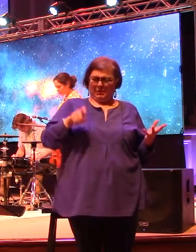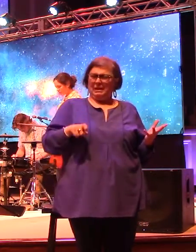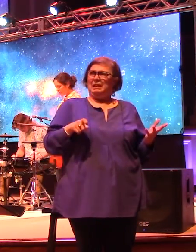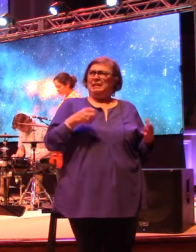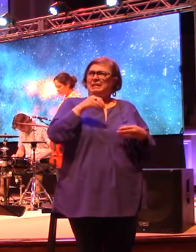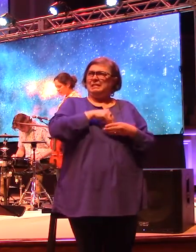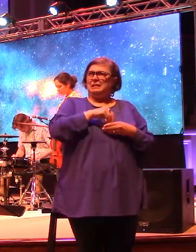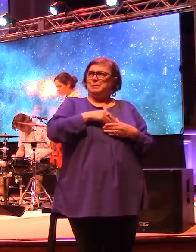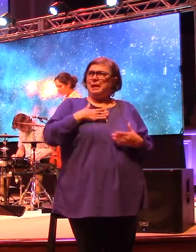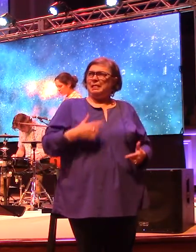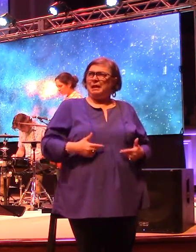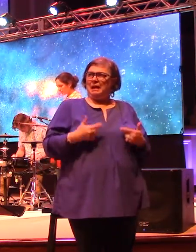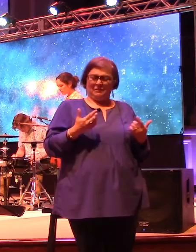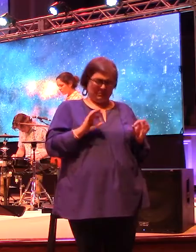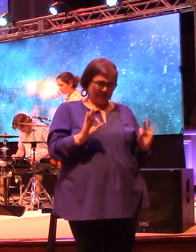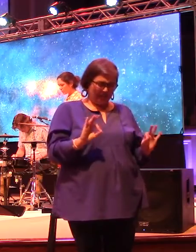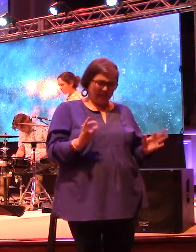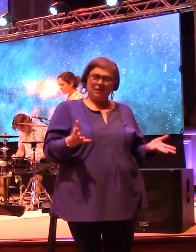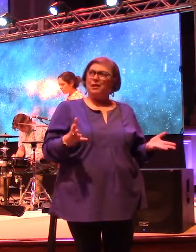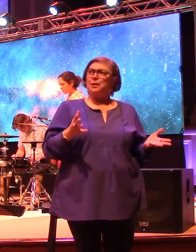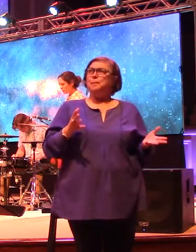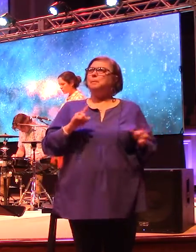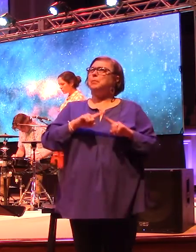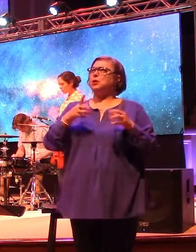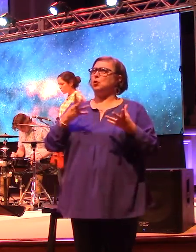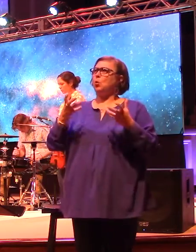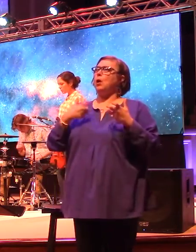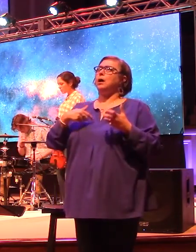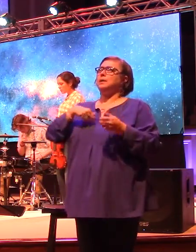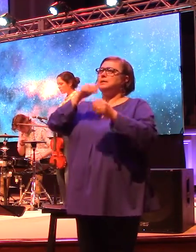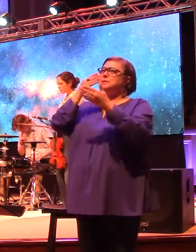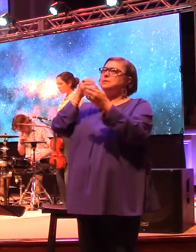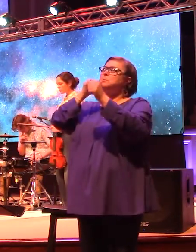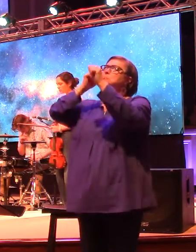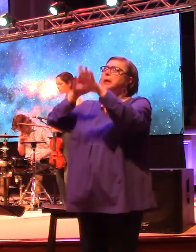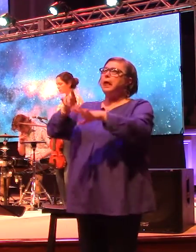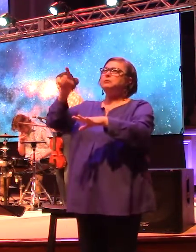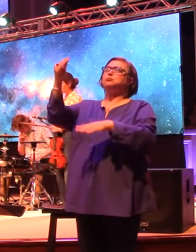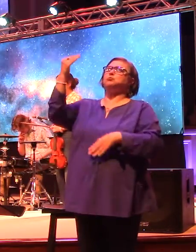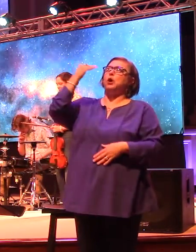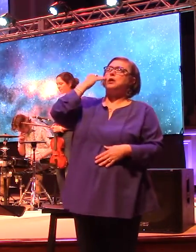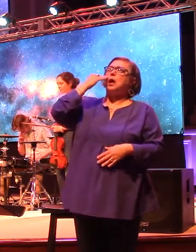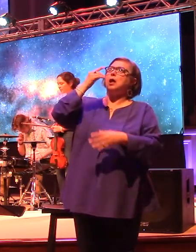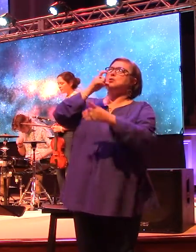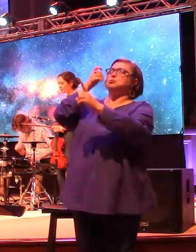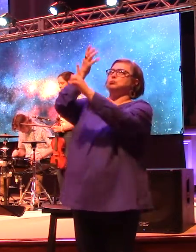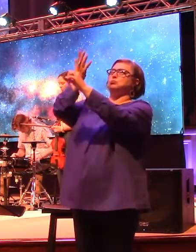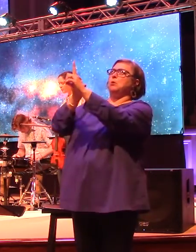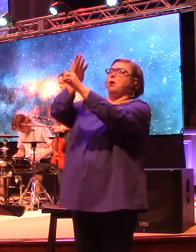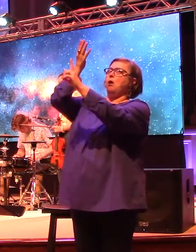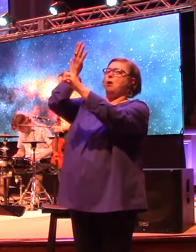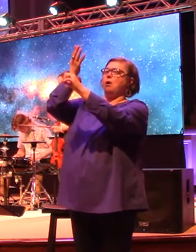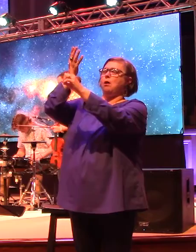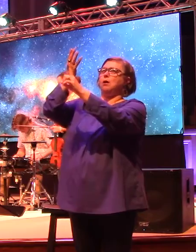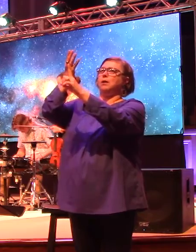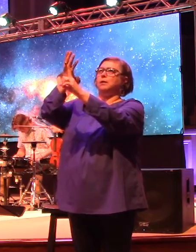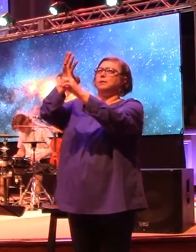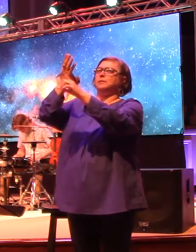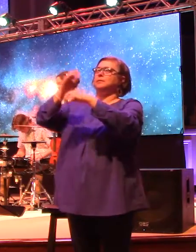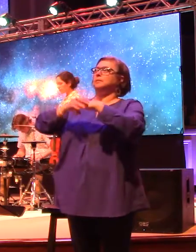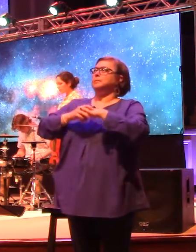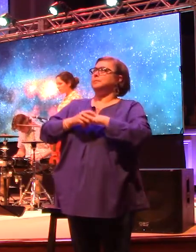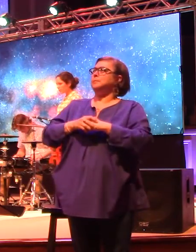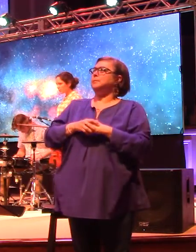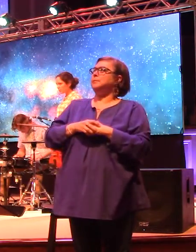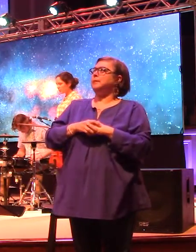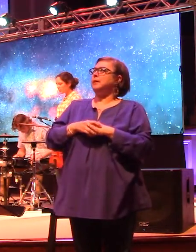you want us to bless you, to acknowledge you, to worship you. And so we say, with all